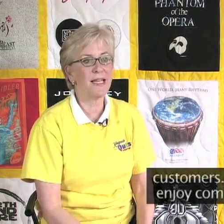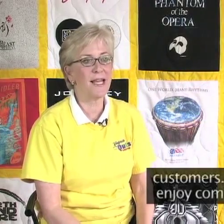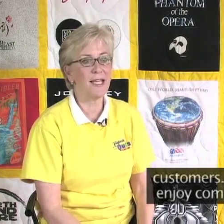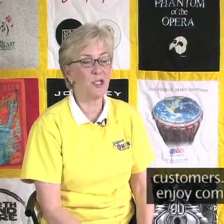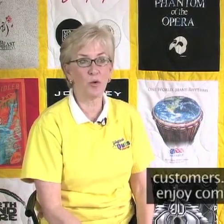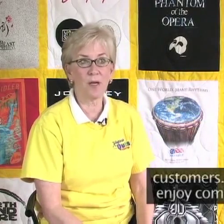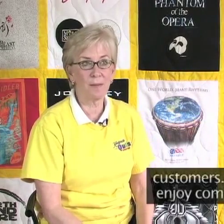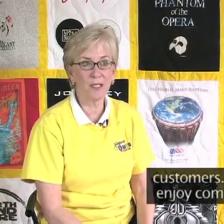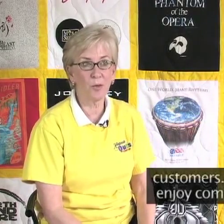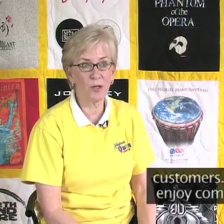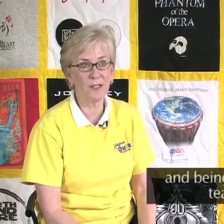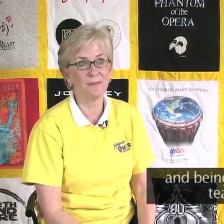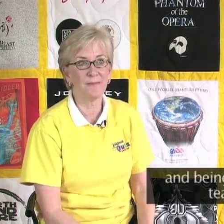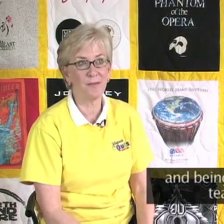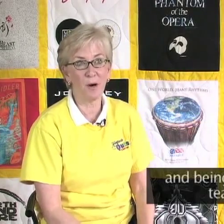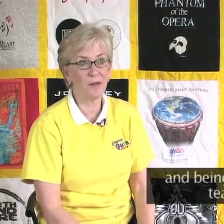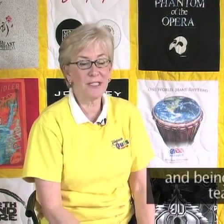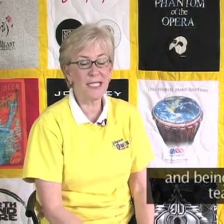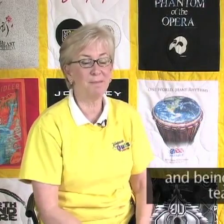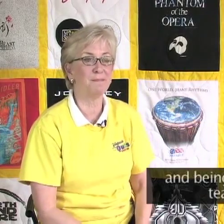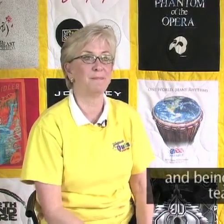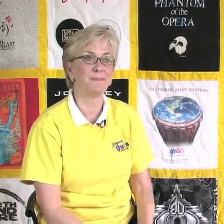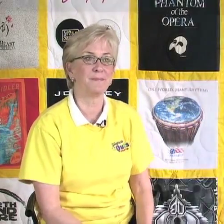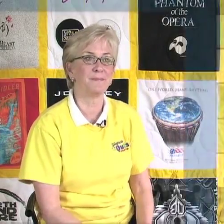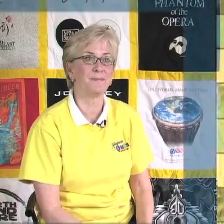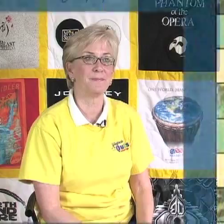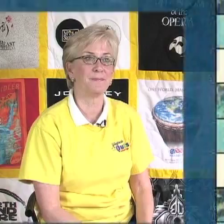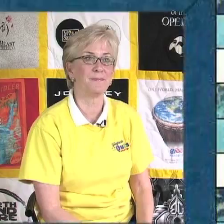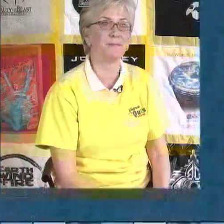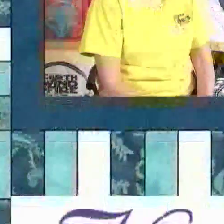they enjoy coming to work and part of a team.